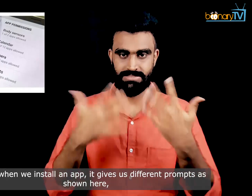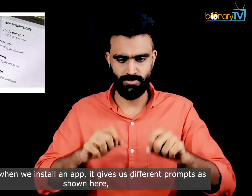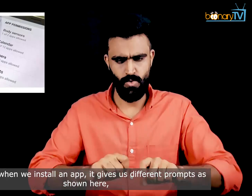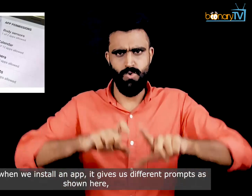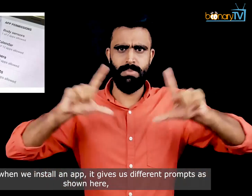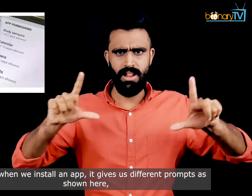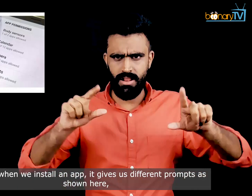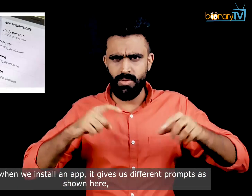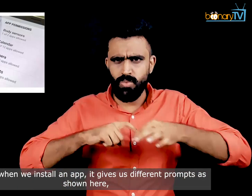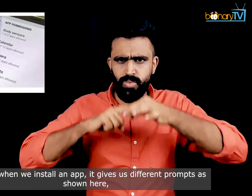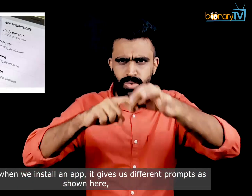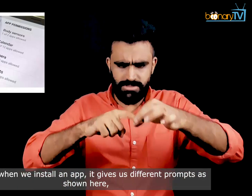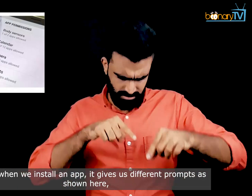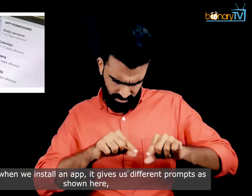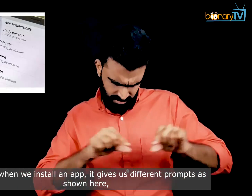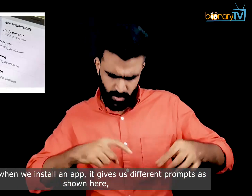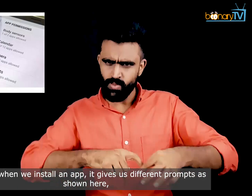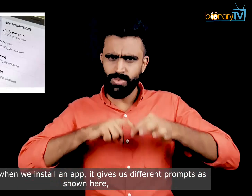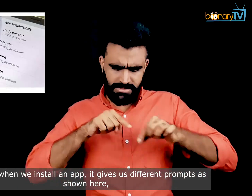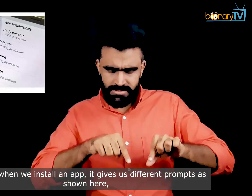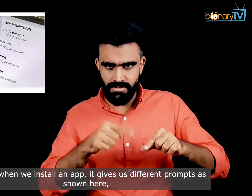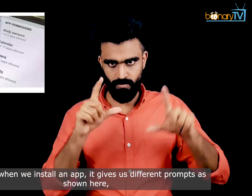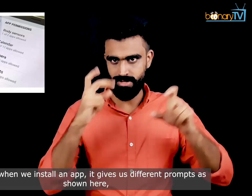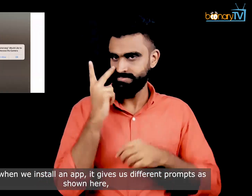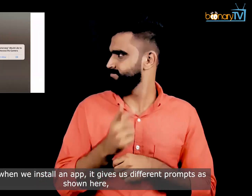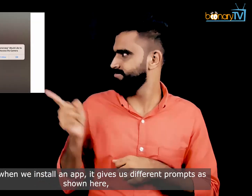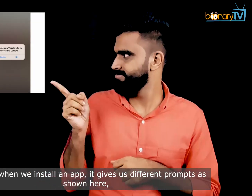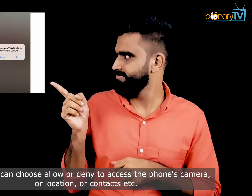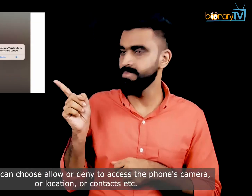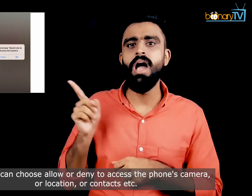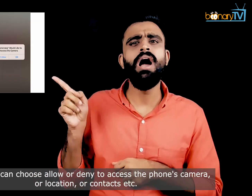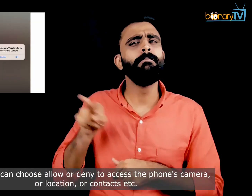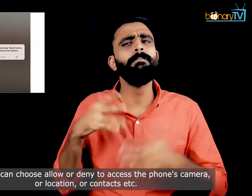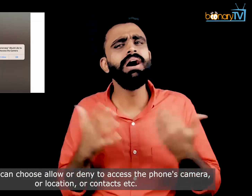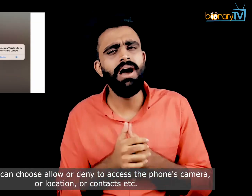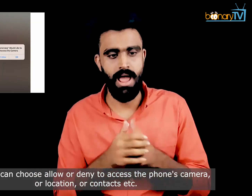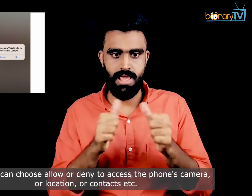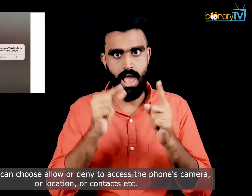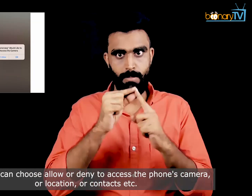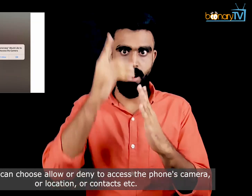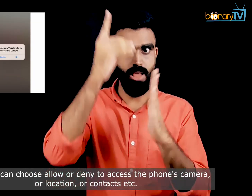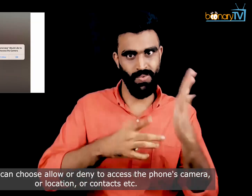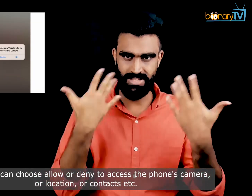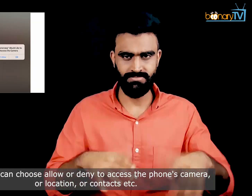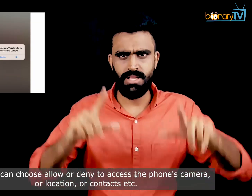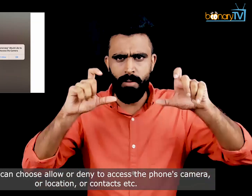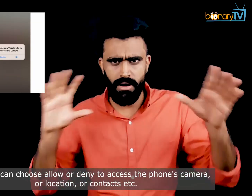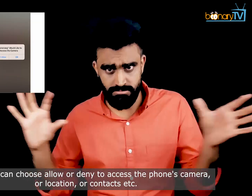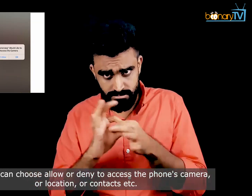app, it gives us different prompts as shown here, where we can choose allow or deny to access